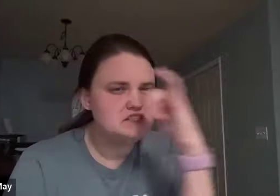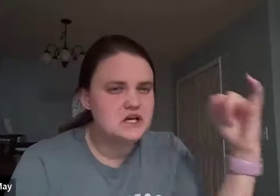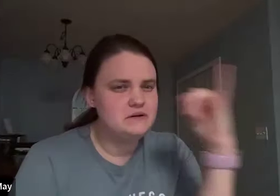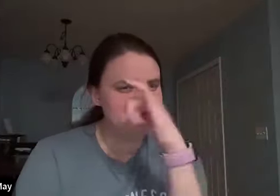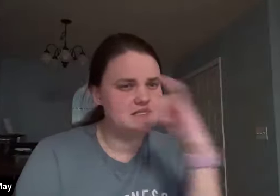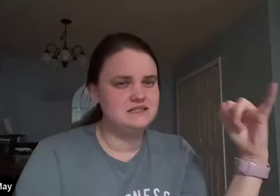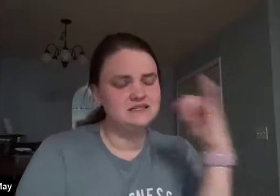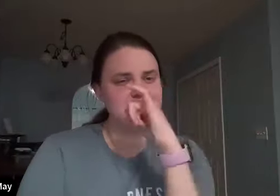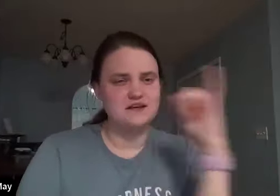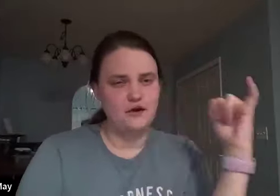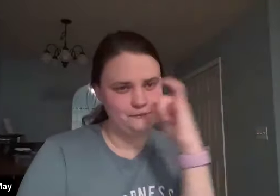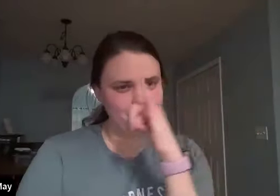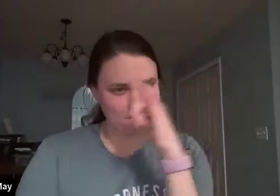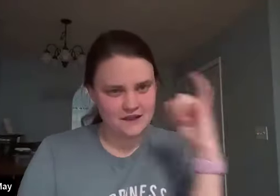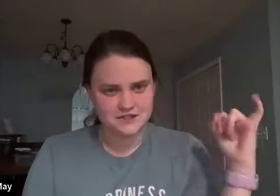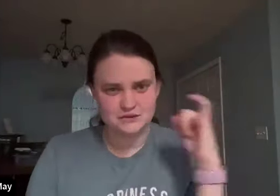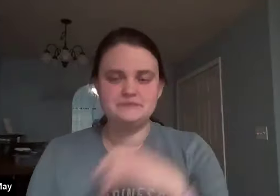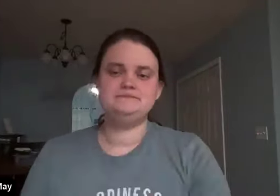so insistent. So shrimp.